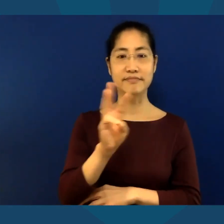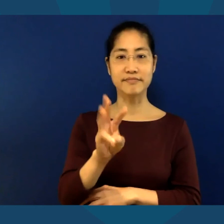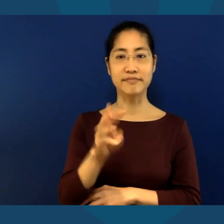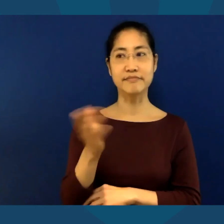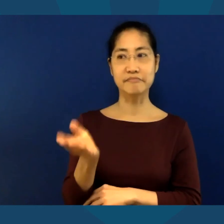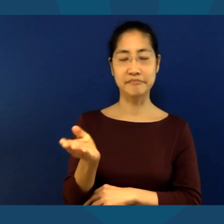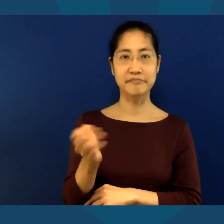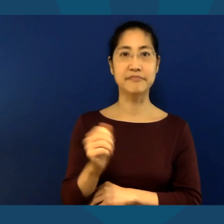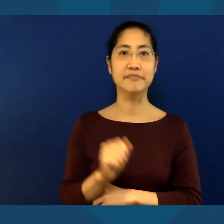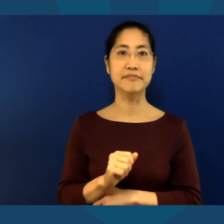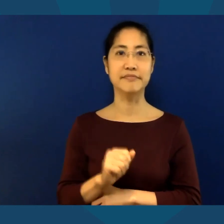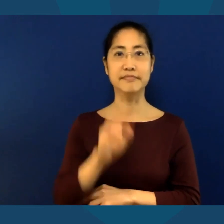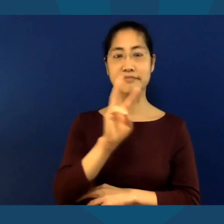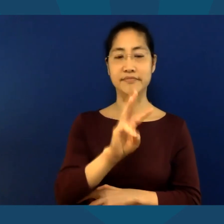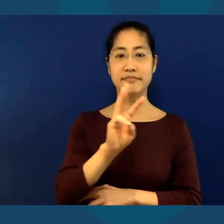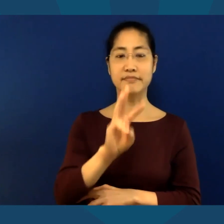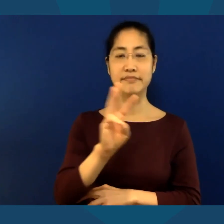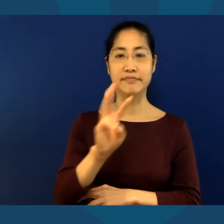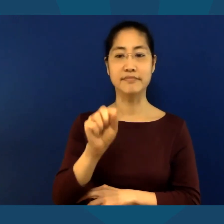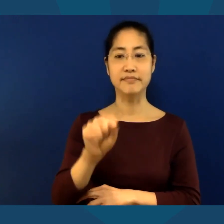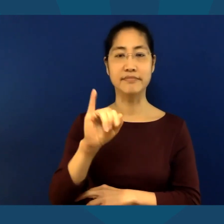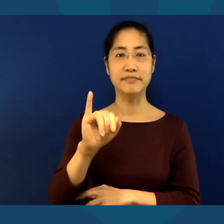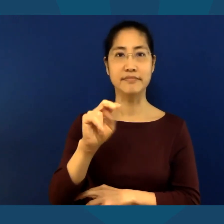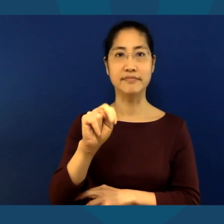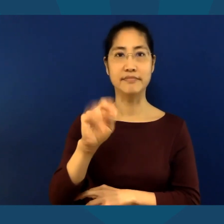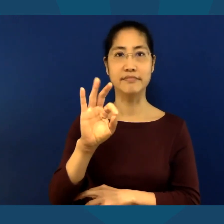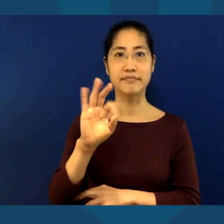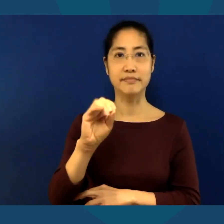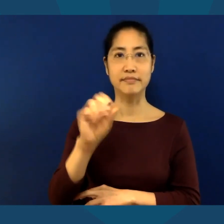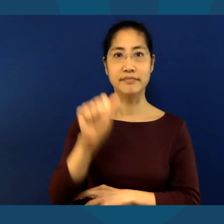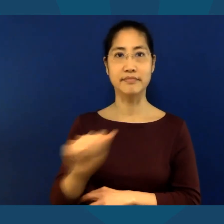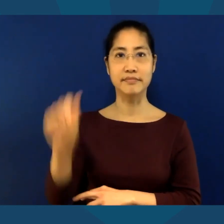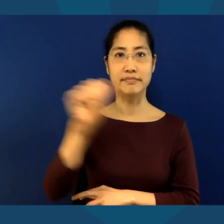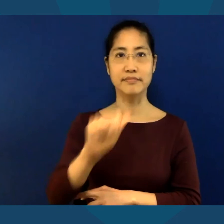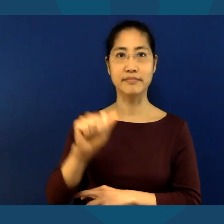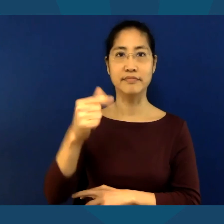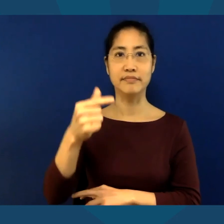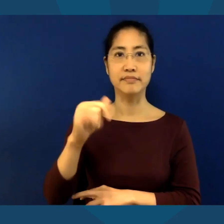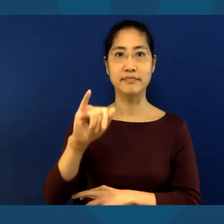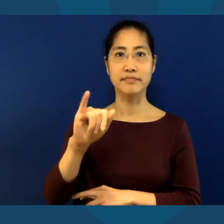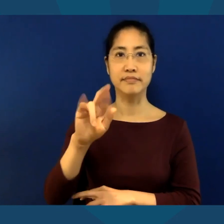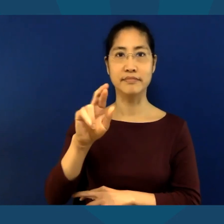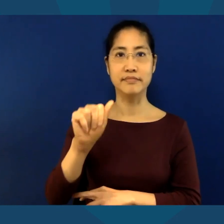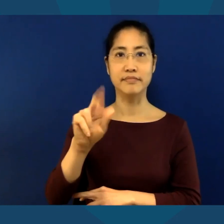Website, www.info.realleadershipaz.com. at